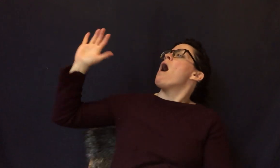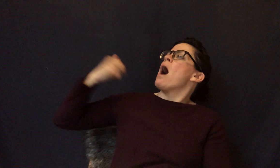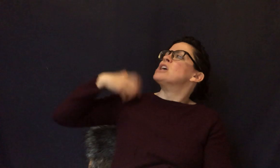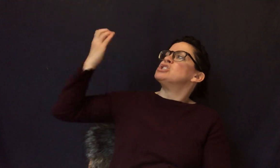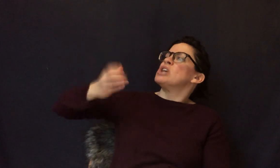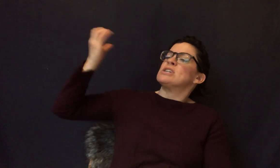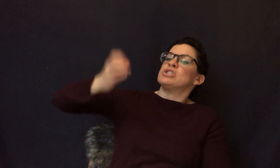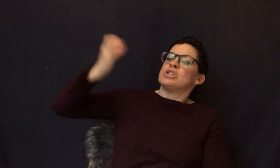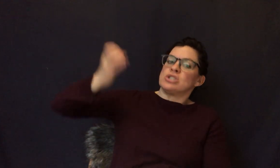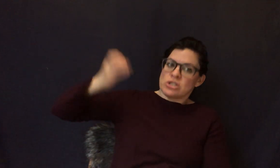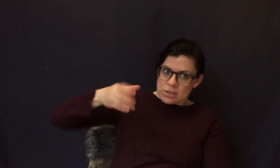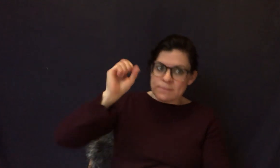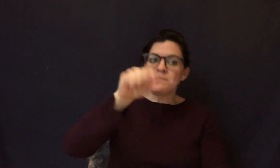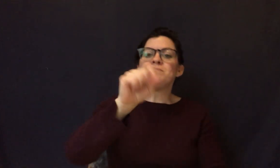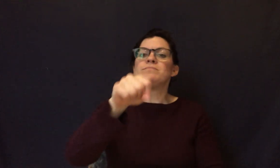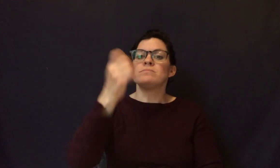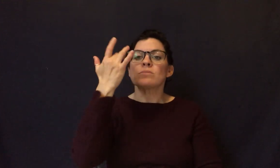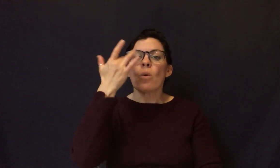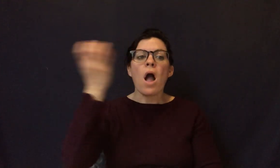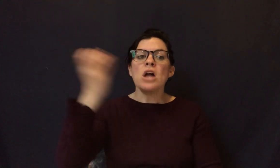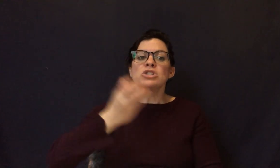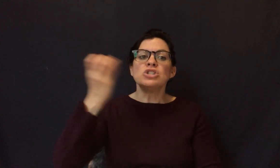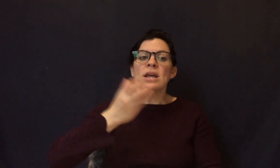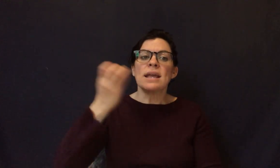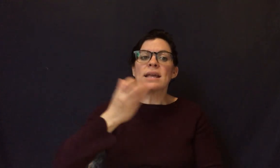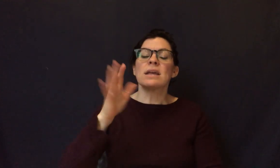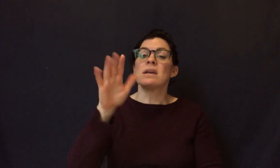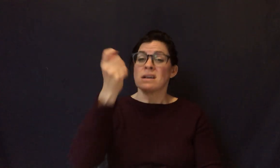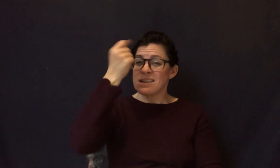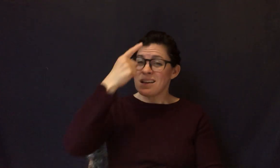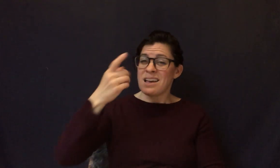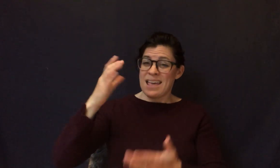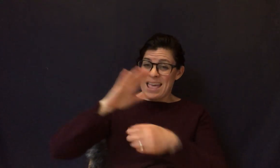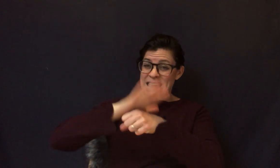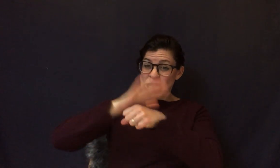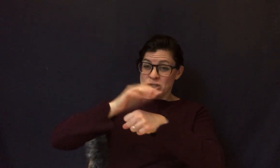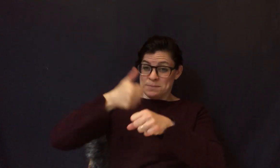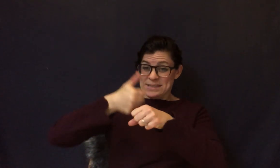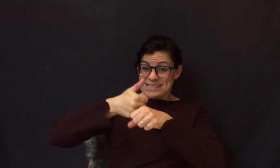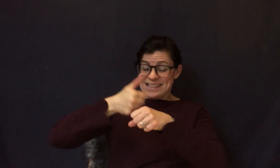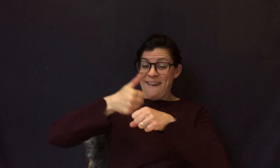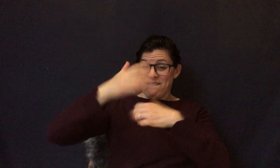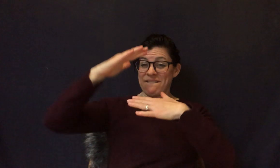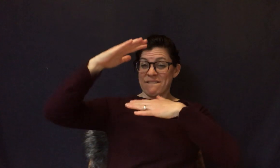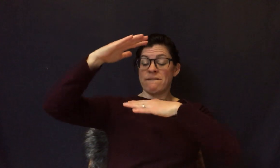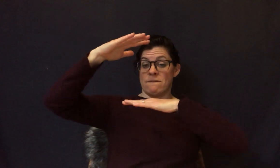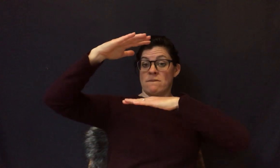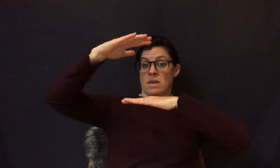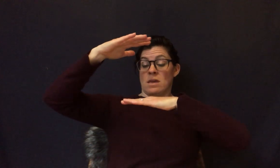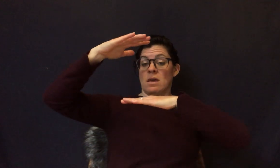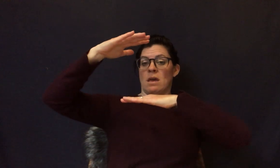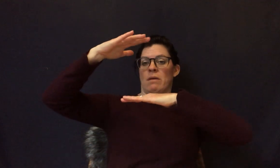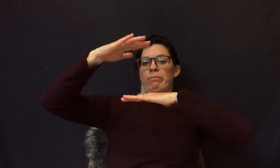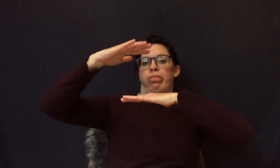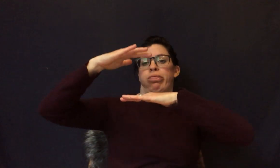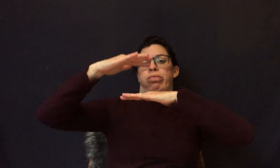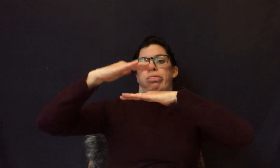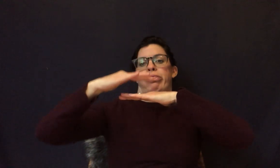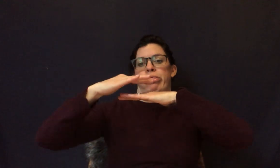stuff settled to the bottom, and you got all the liquid on the top. yeah. So Megan, if you put that on, don't you get some liquid, watery stuff coming out first?